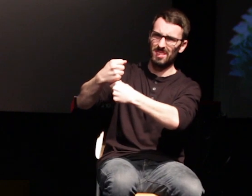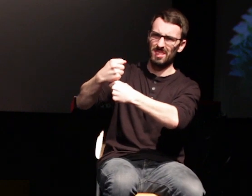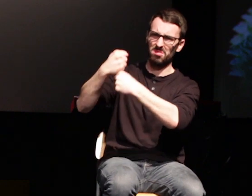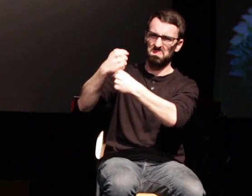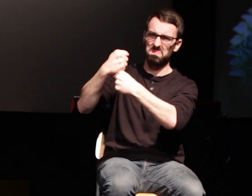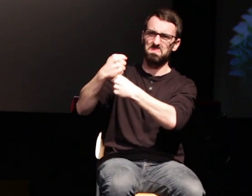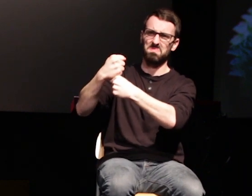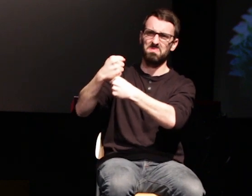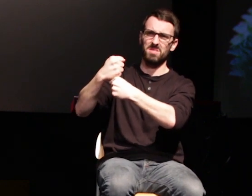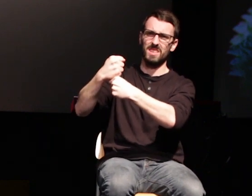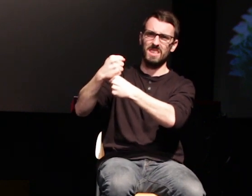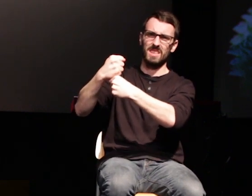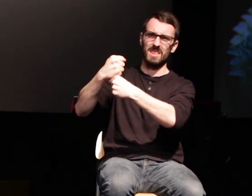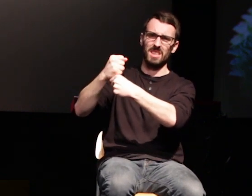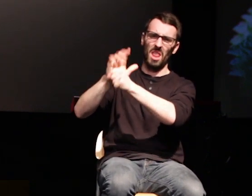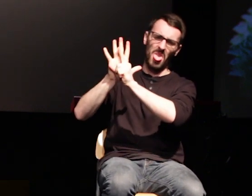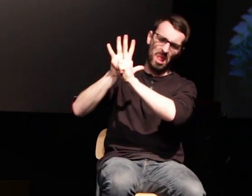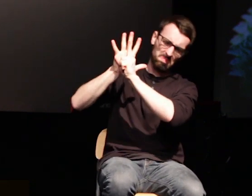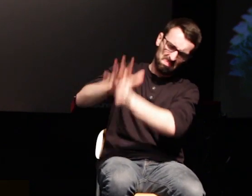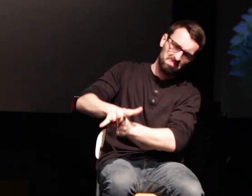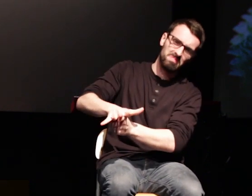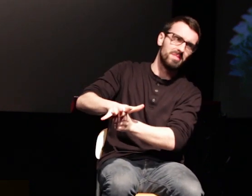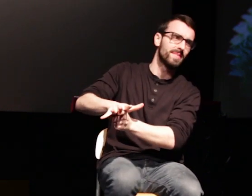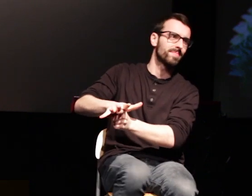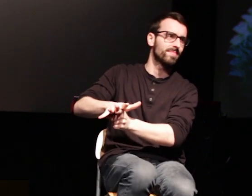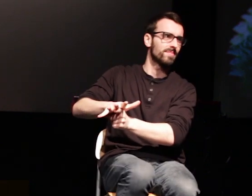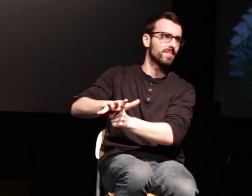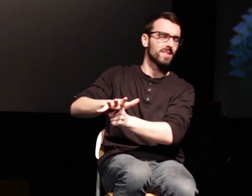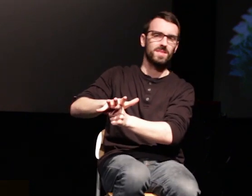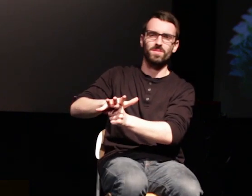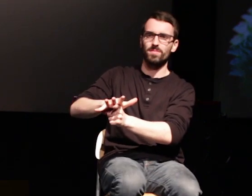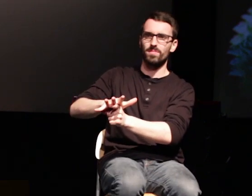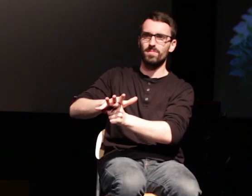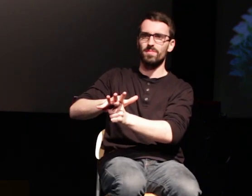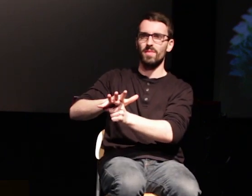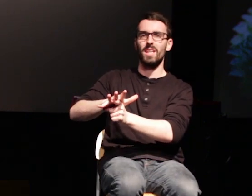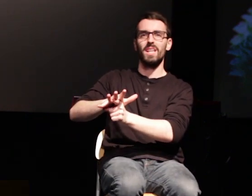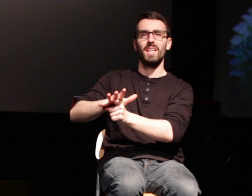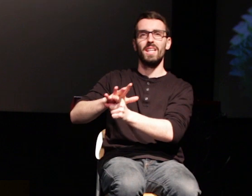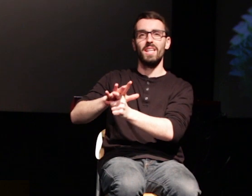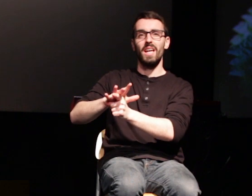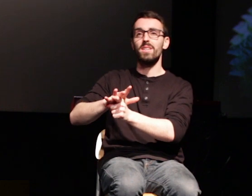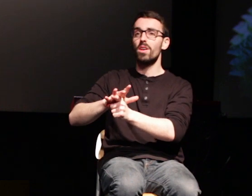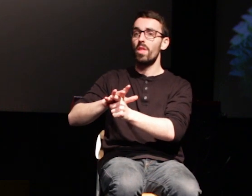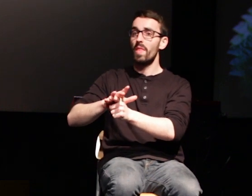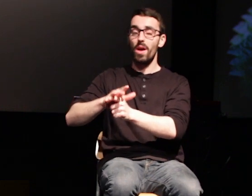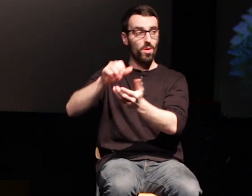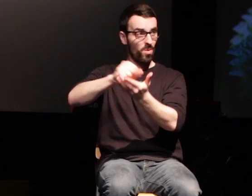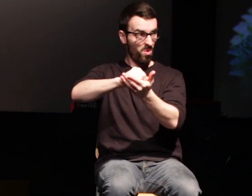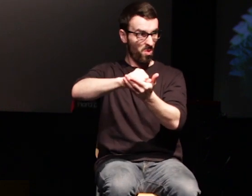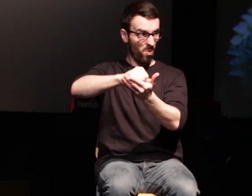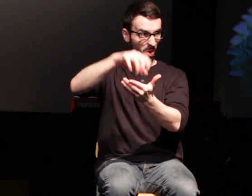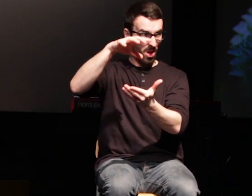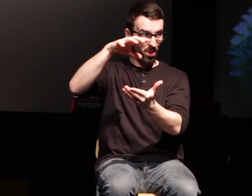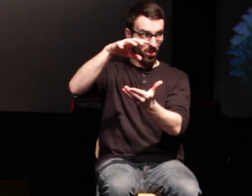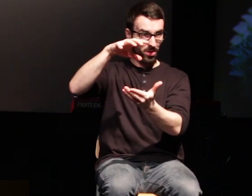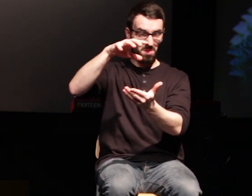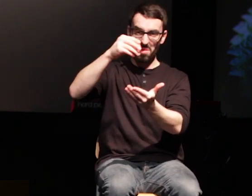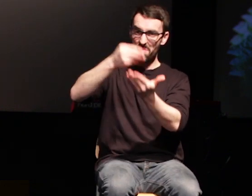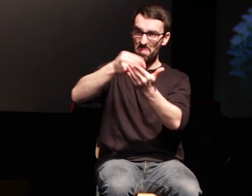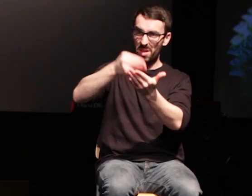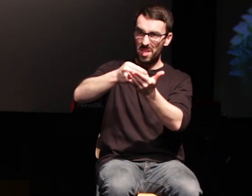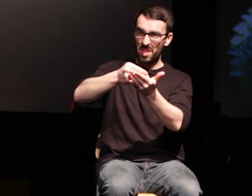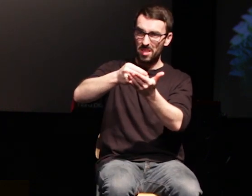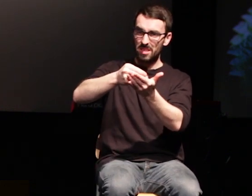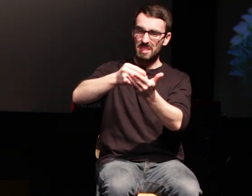it squeezes the life out of it. And then the second one, it says the deceitfulness of wealth. How many of you have ever been